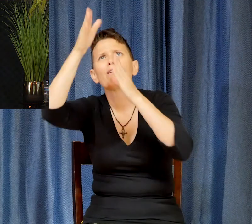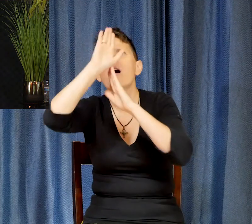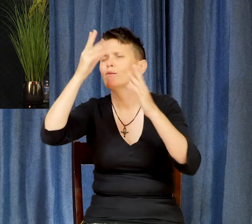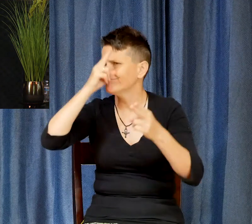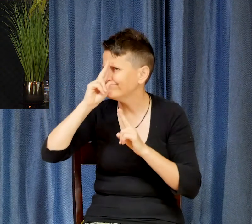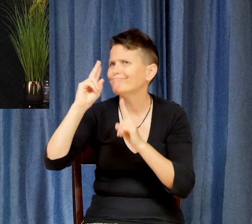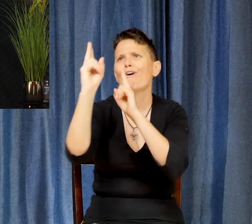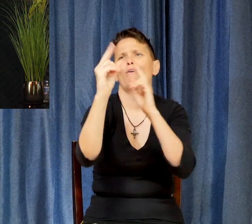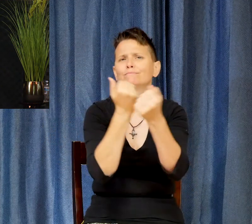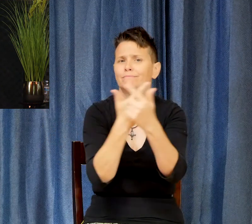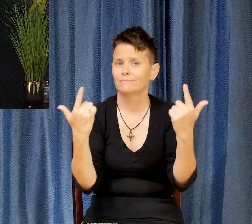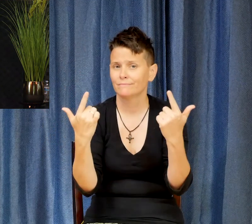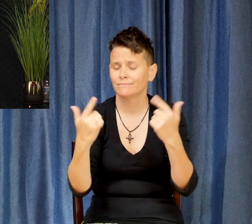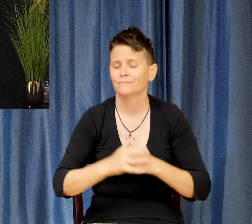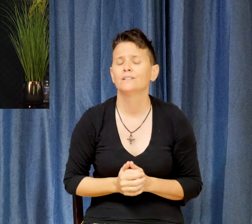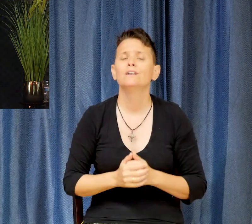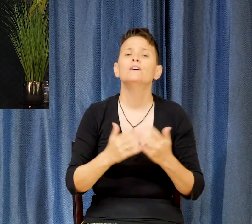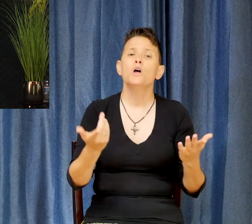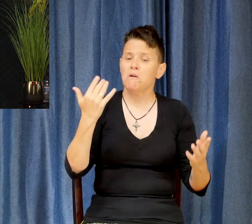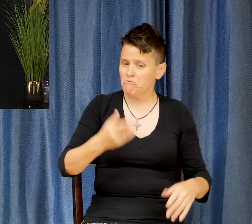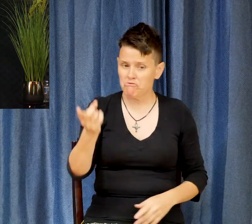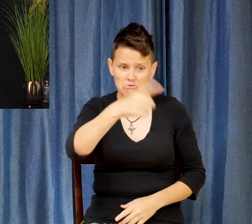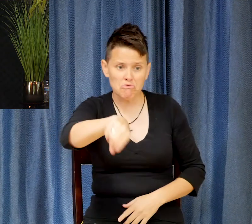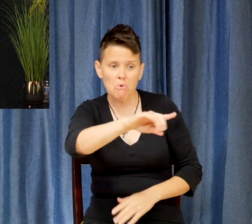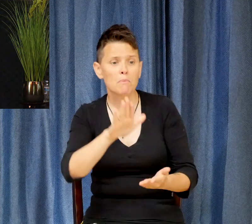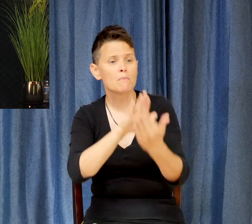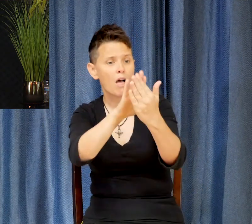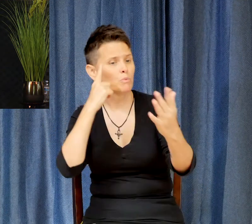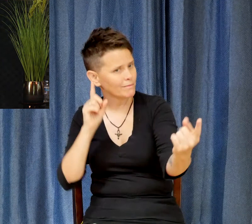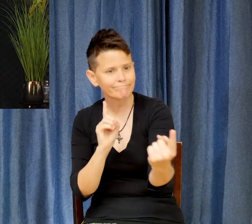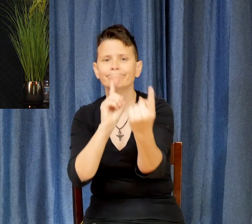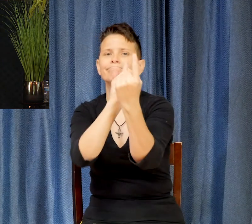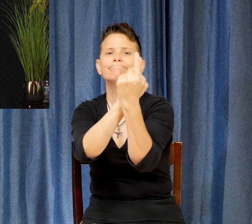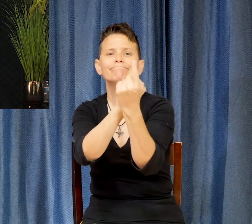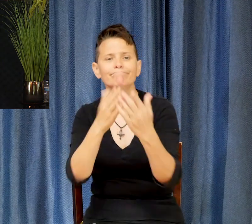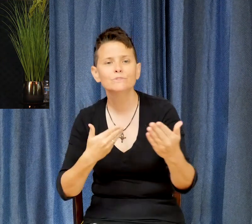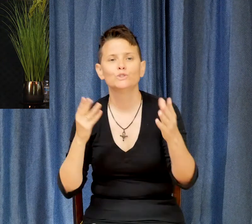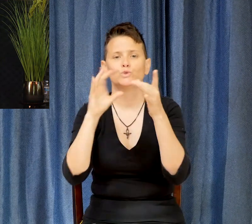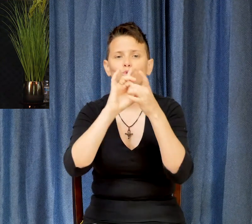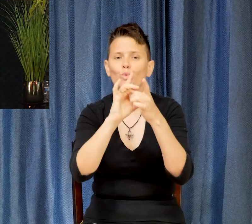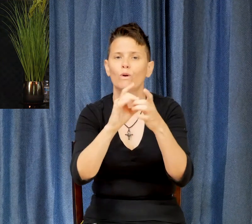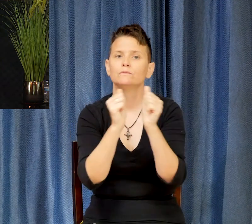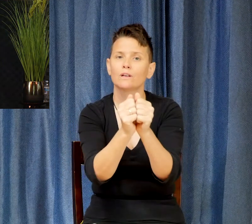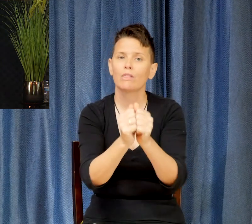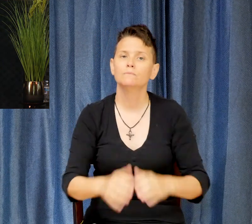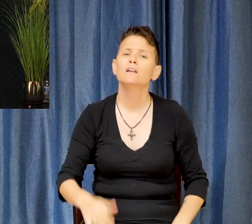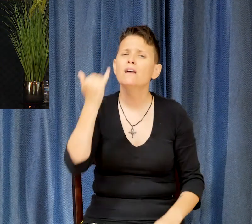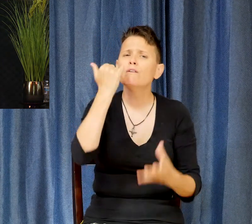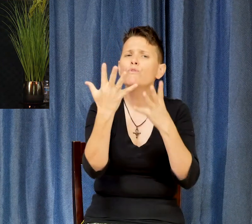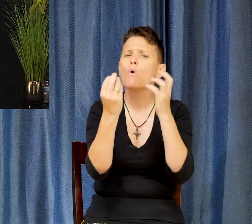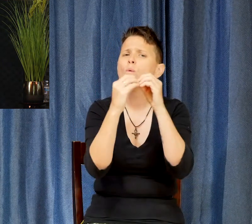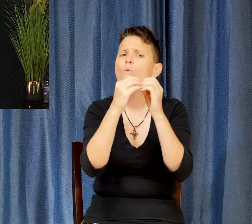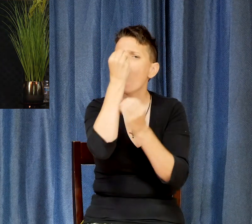your spiritual path, we'll gladly meet you there. If you want to know more about us, just type the word connect in the comments